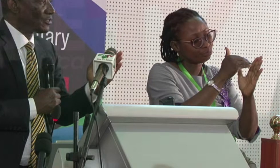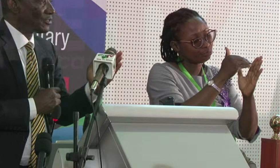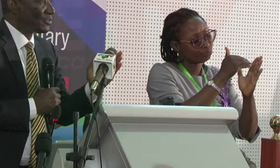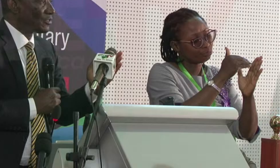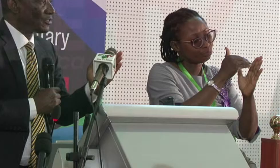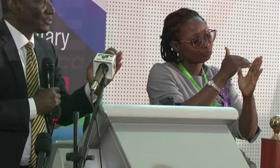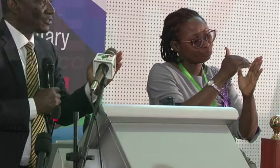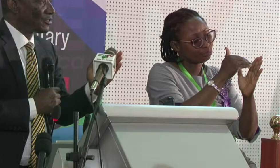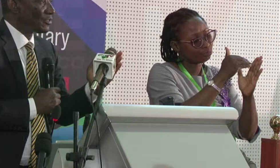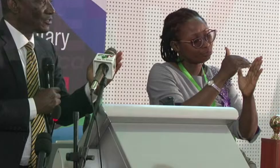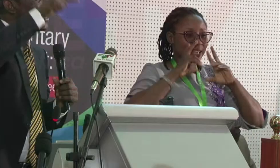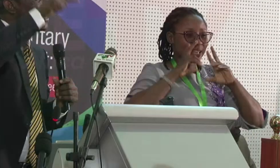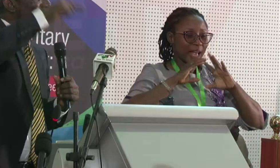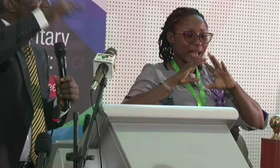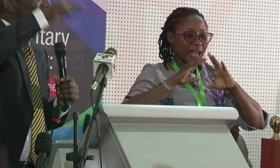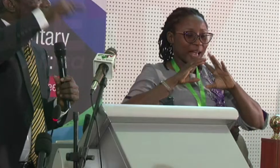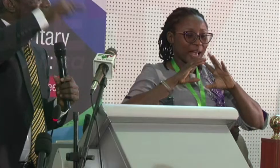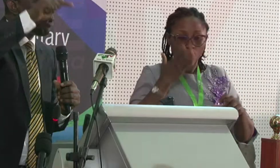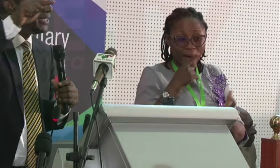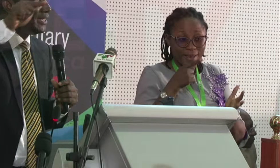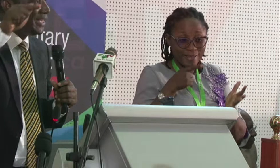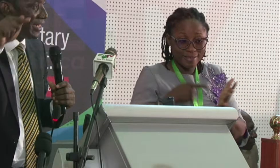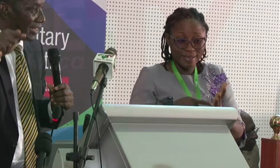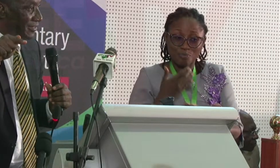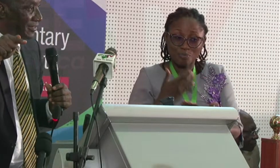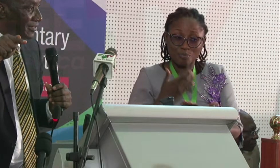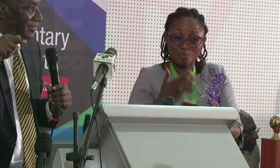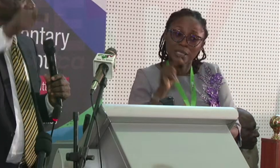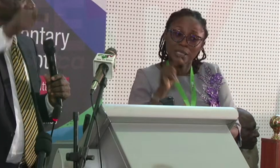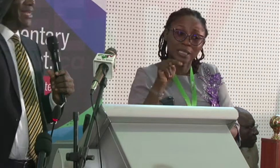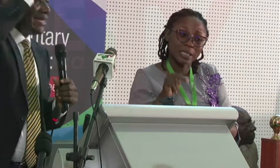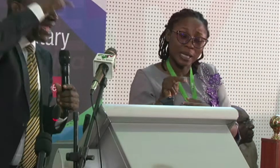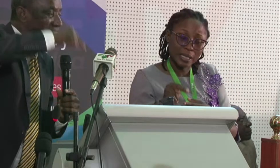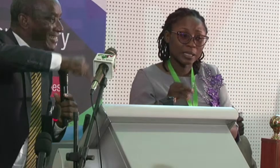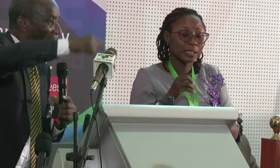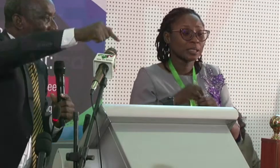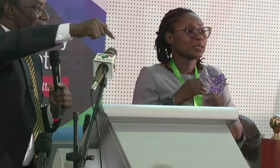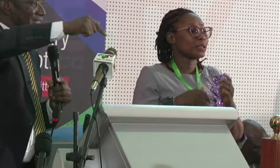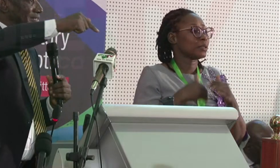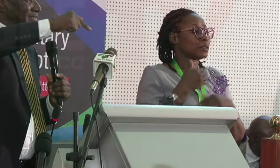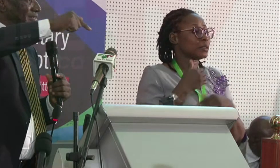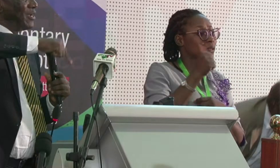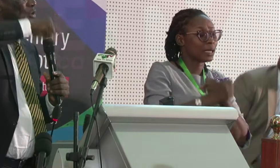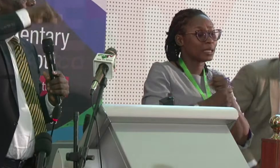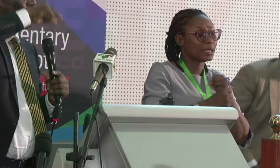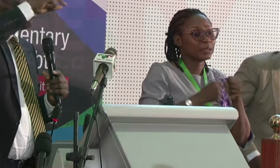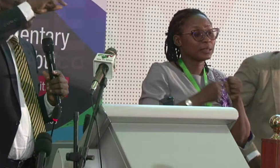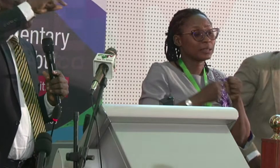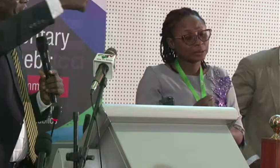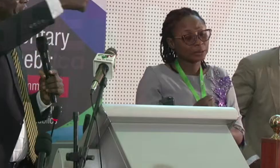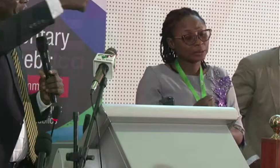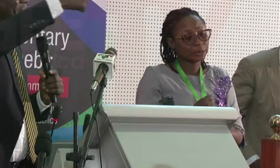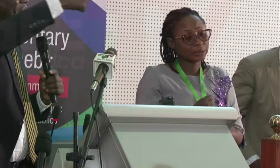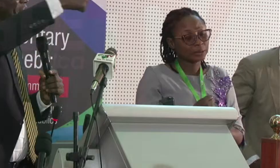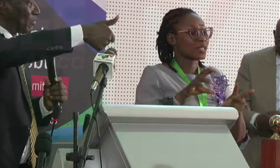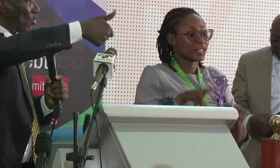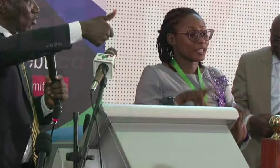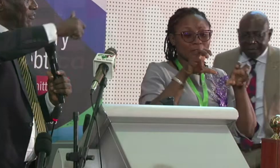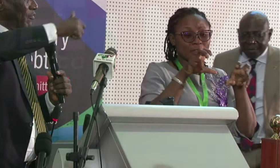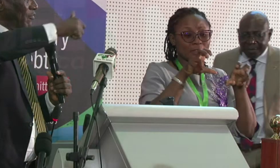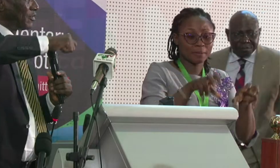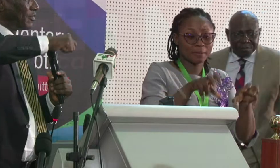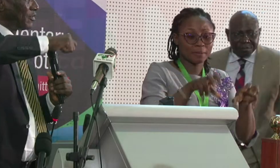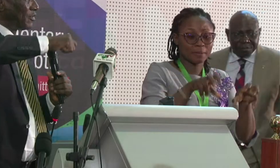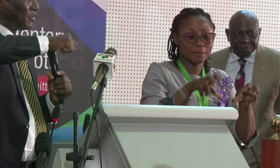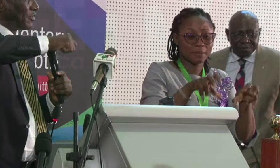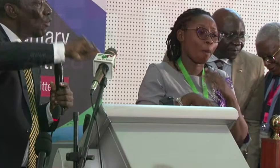cost-benefit analysis. Why is this money needed? In the next 10 years, what investments will come out of